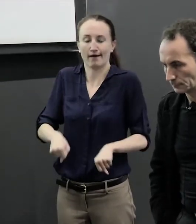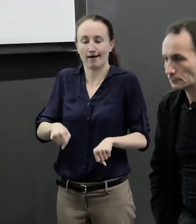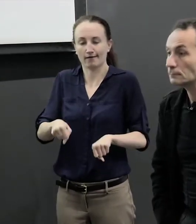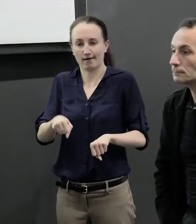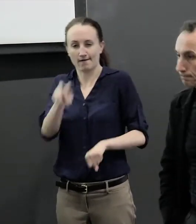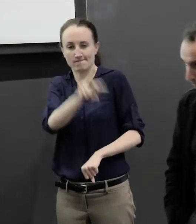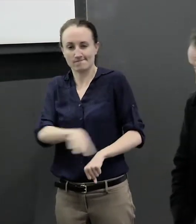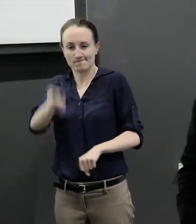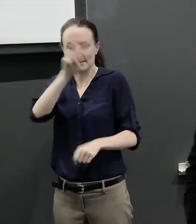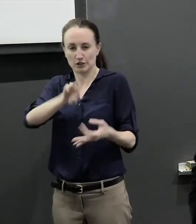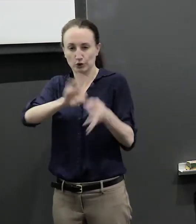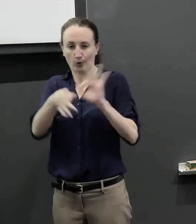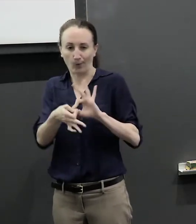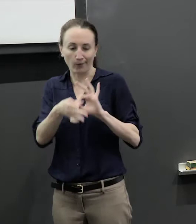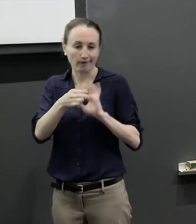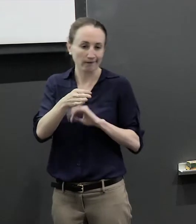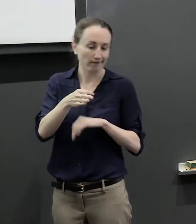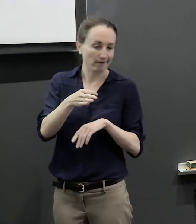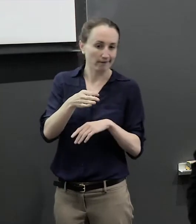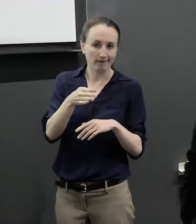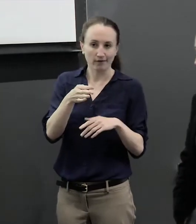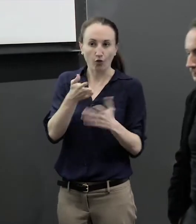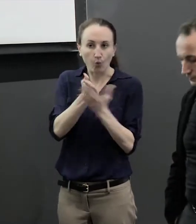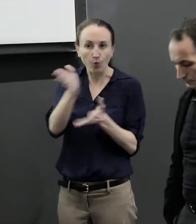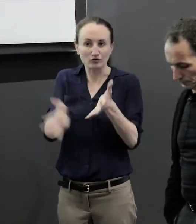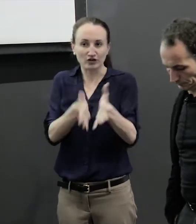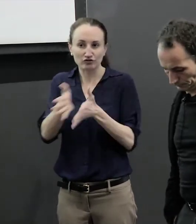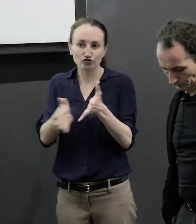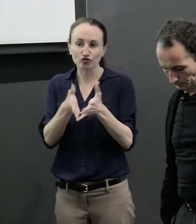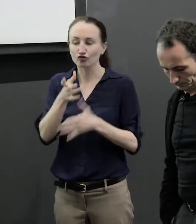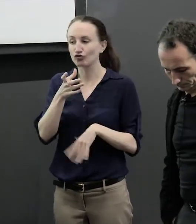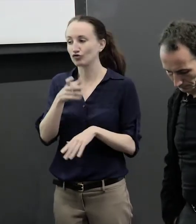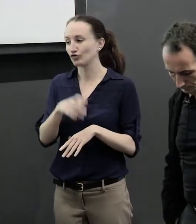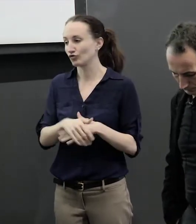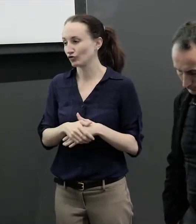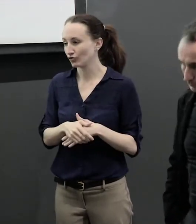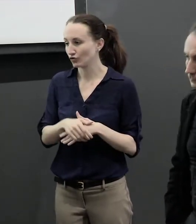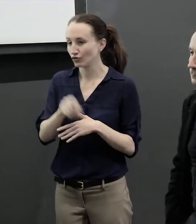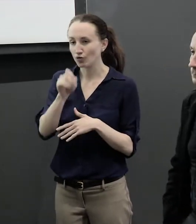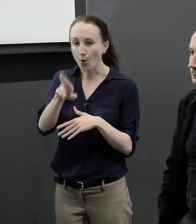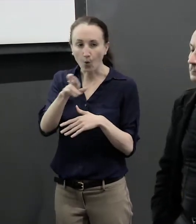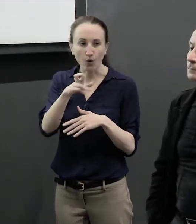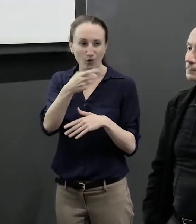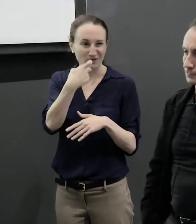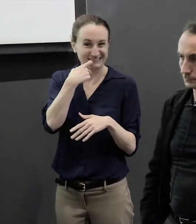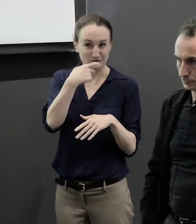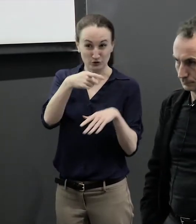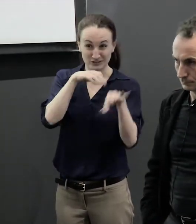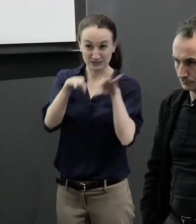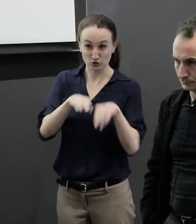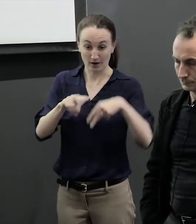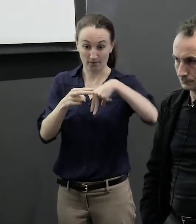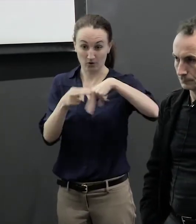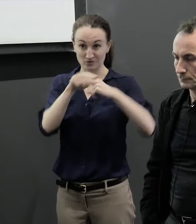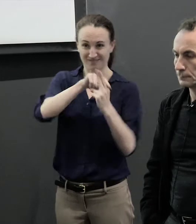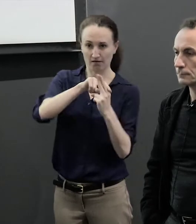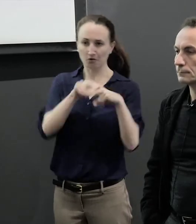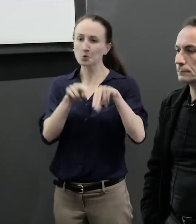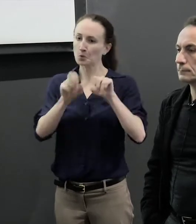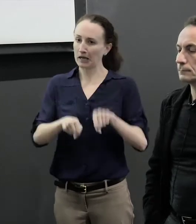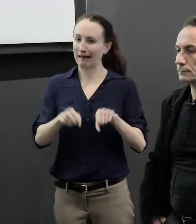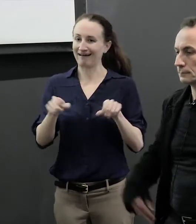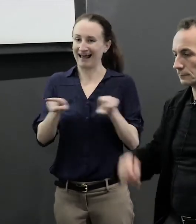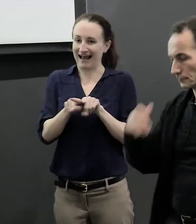second, third person, the gesture-only examples, or like the rotations that you're giving. And so on the one hand, it seems